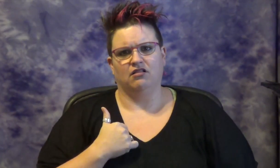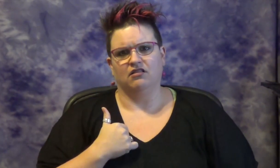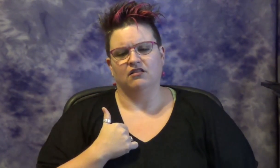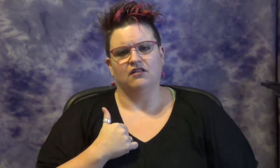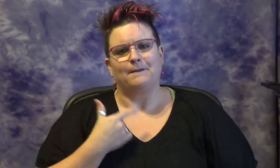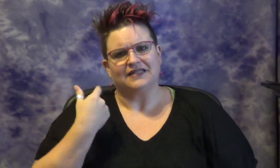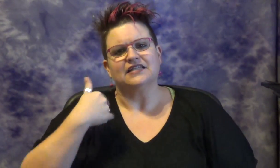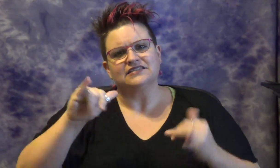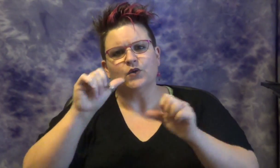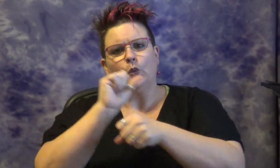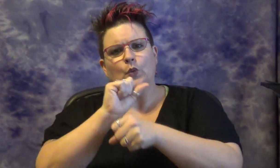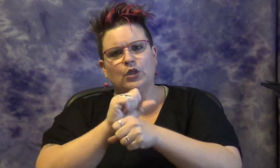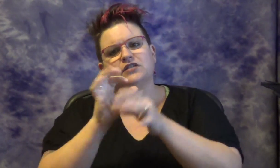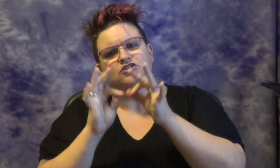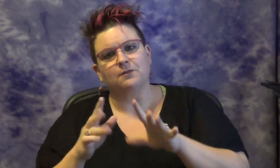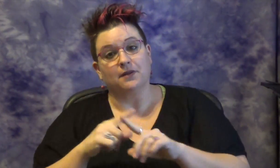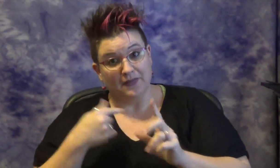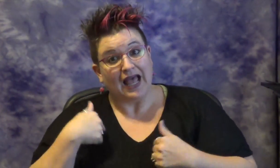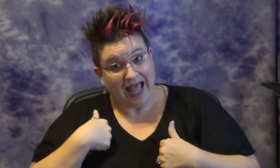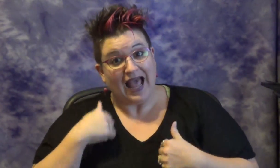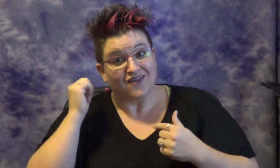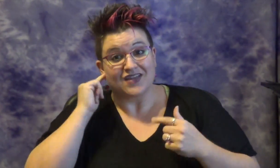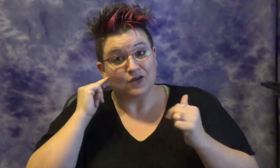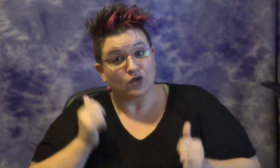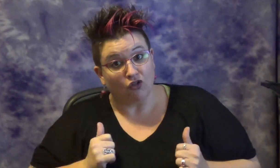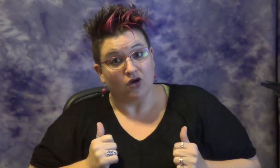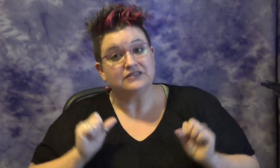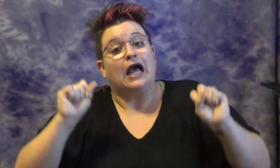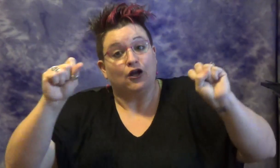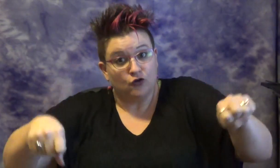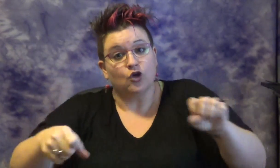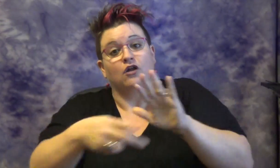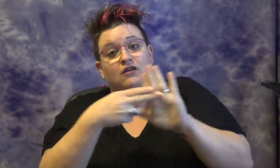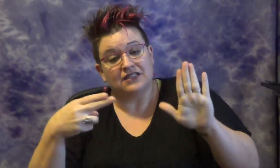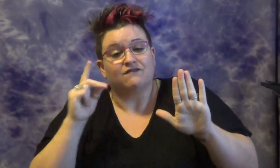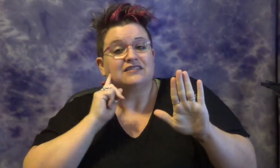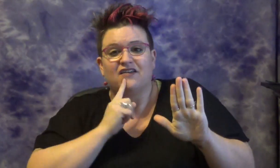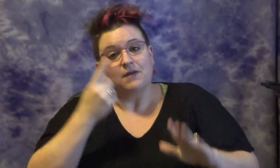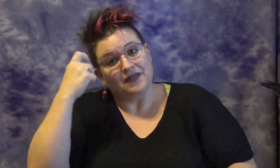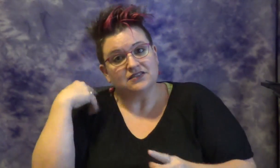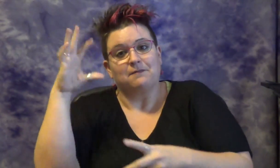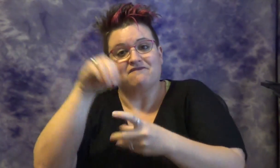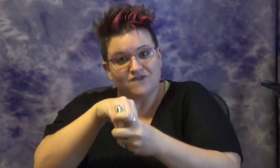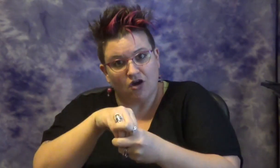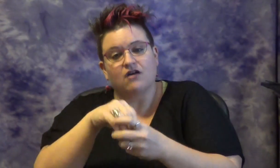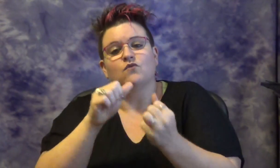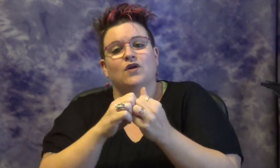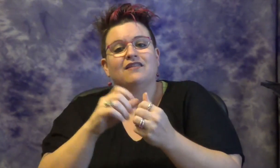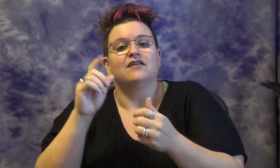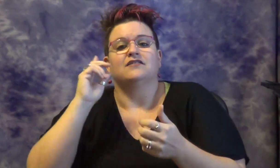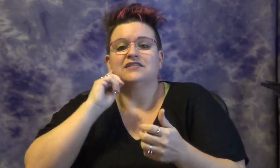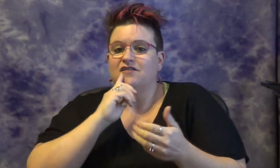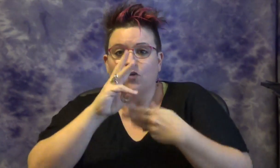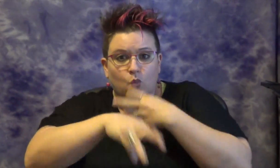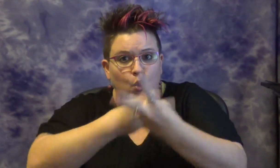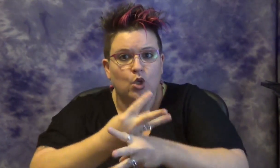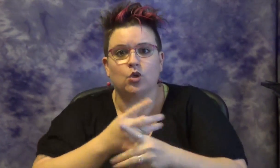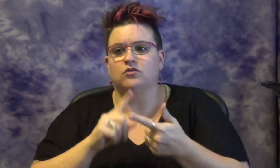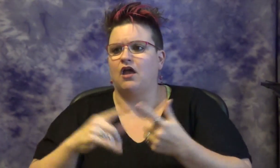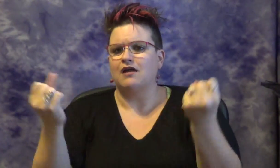deaf, but I don't feel like that identity is correct. I'm a working interpreter, but I have hearing loss, and I could label myself as deaf because I'm